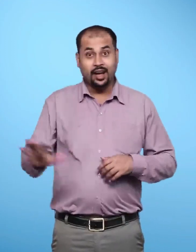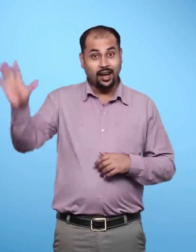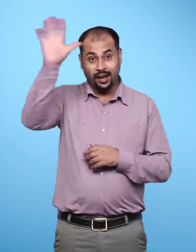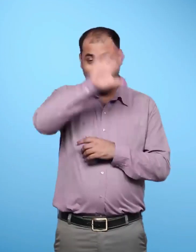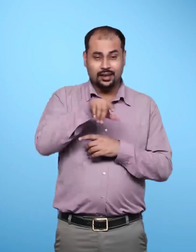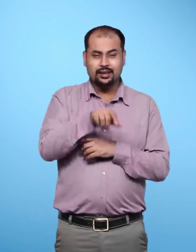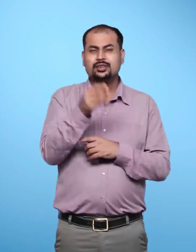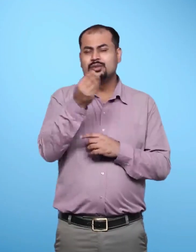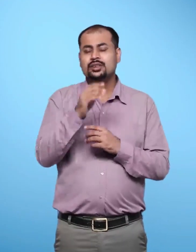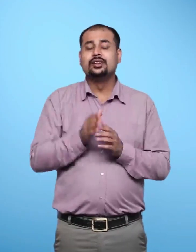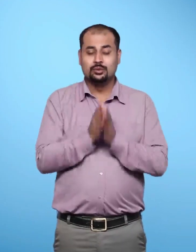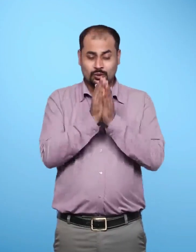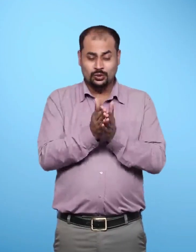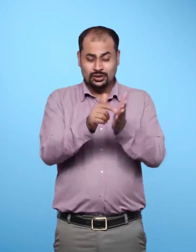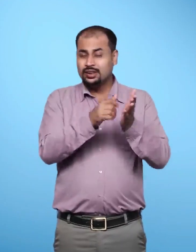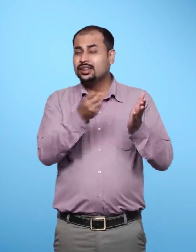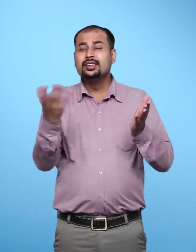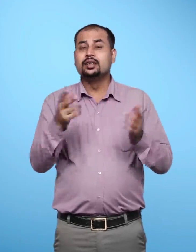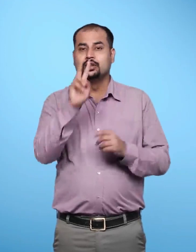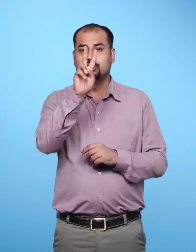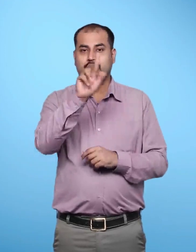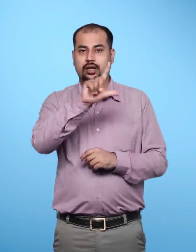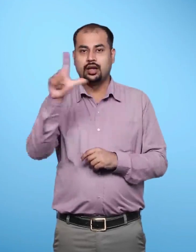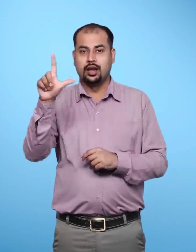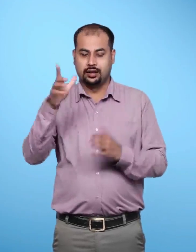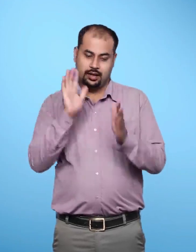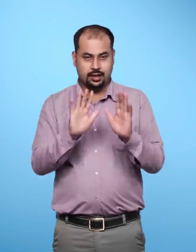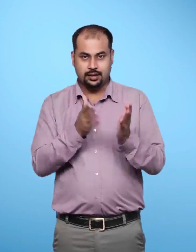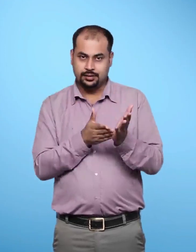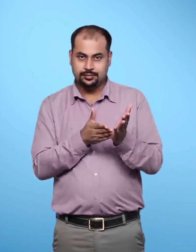isn't it? There are about 2 lakh boats in our country.